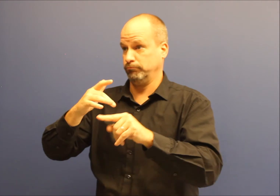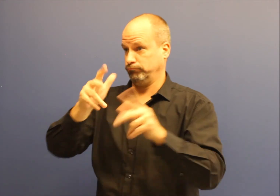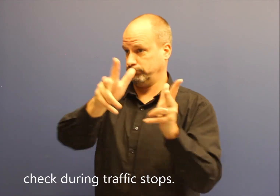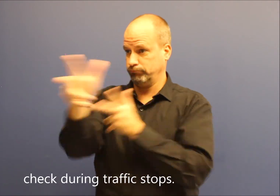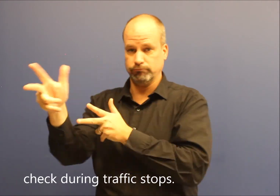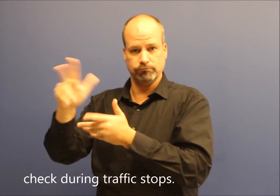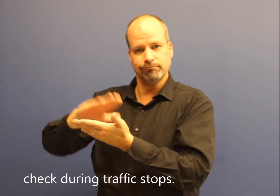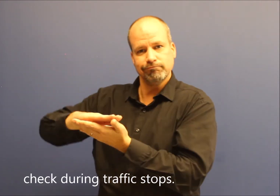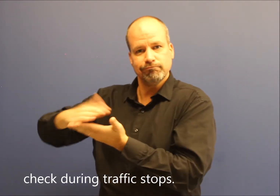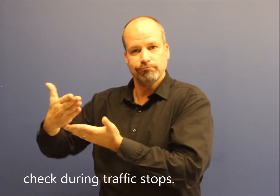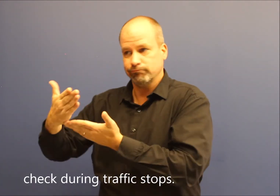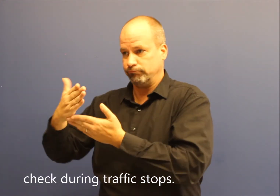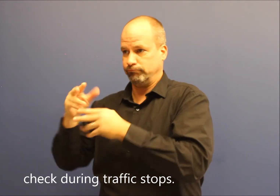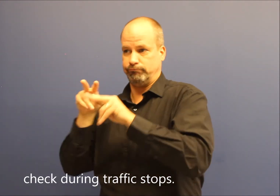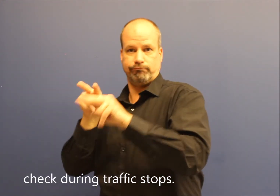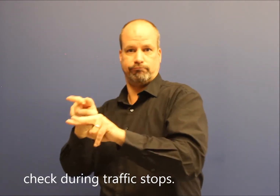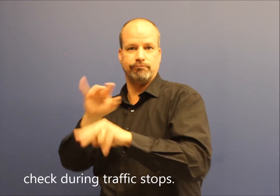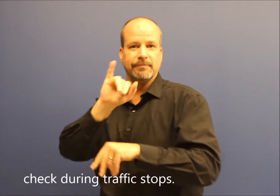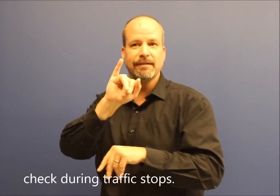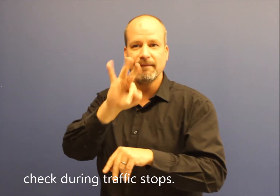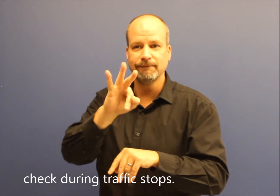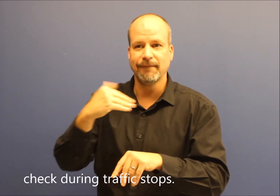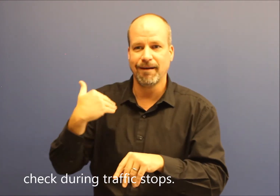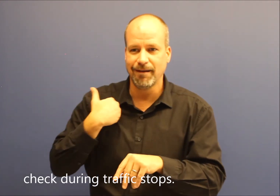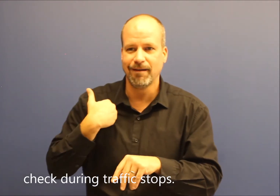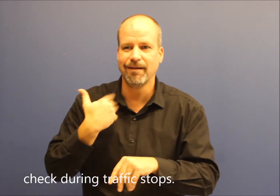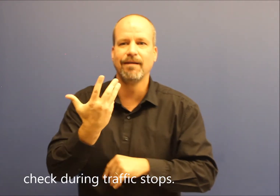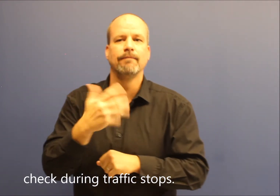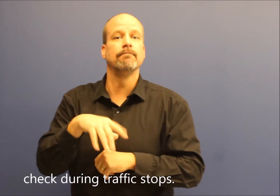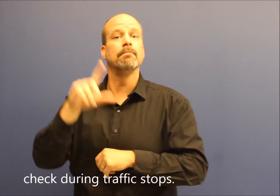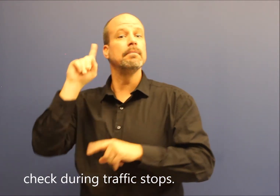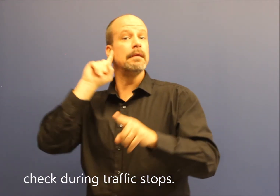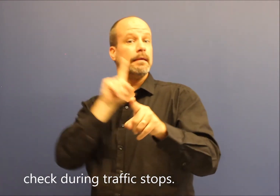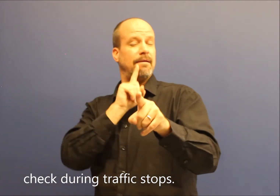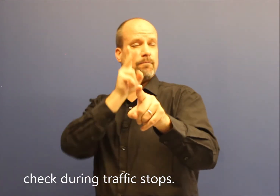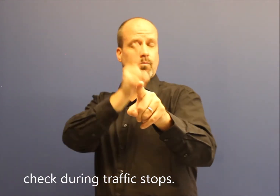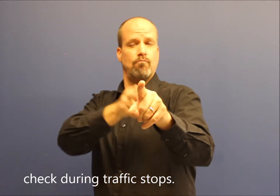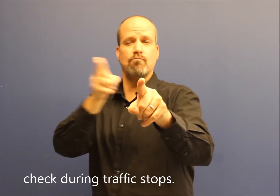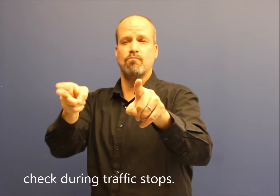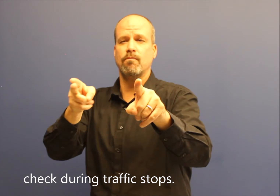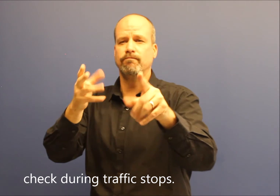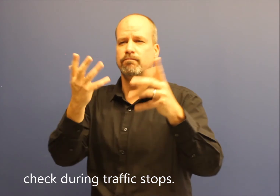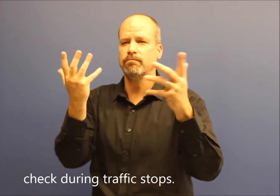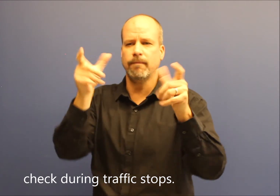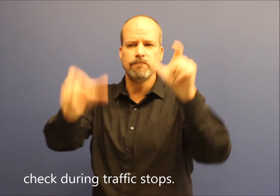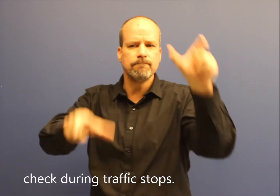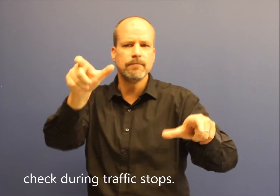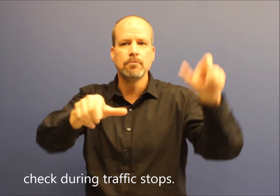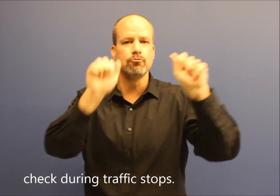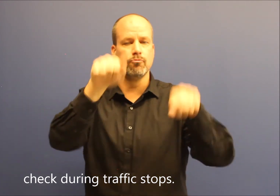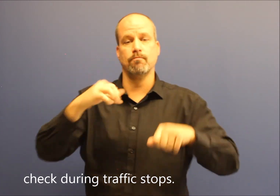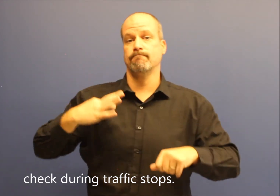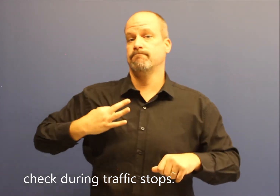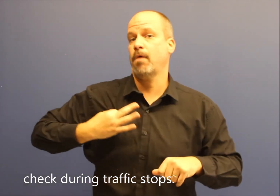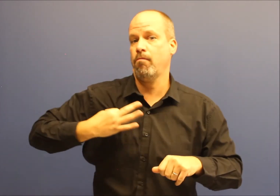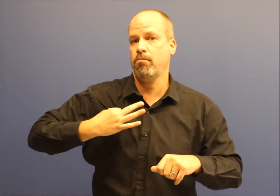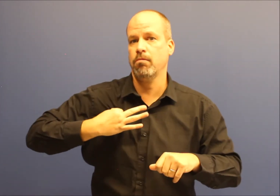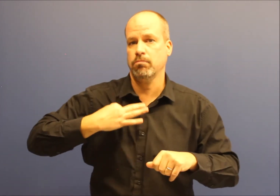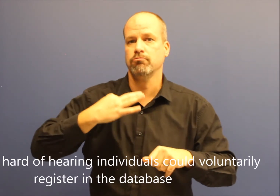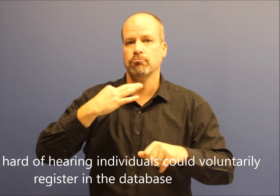check during traffic stops. Deaf and hard of hearing individuals